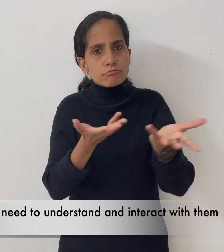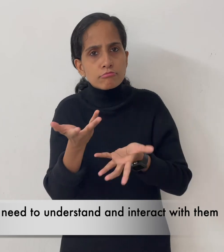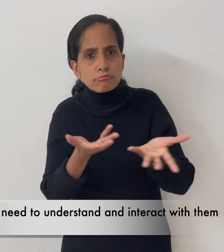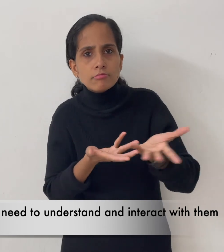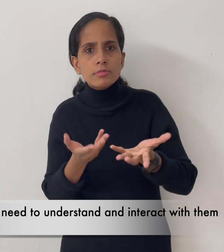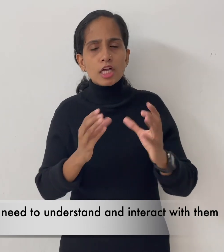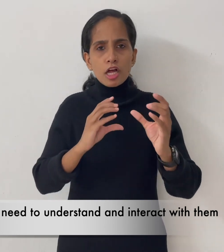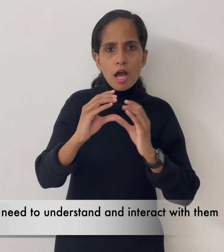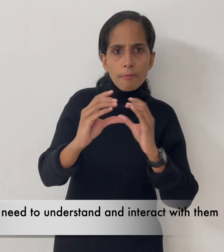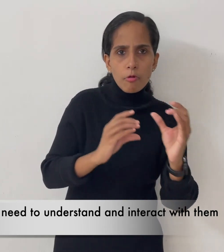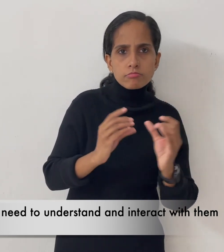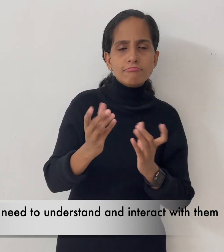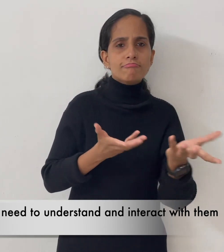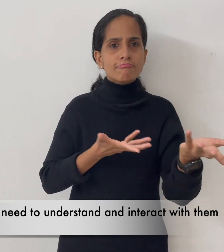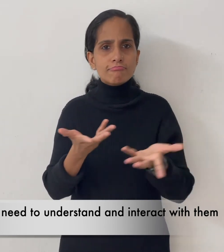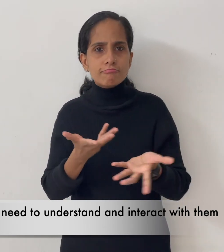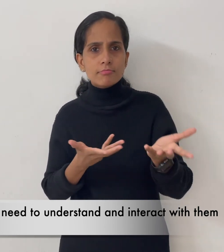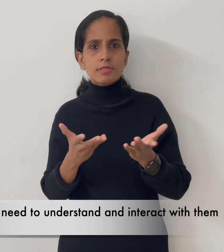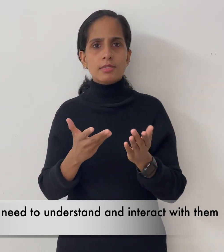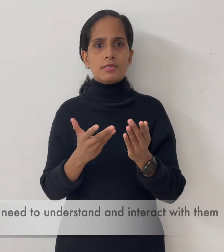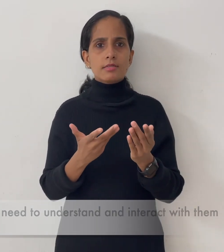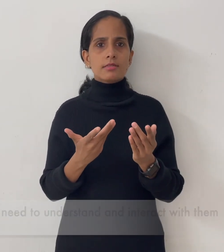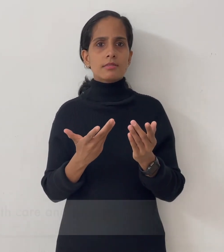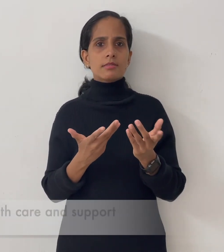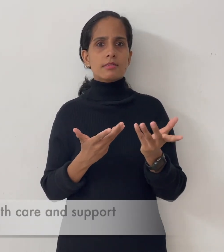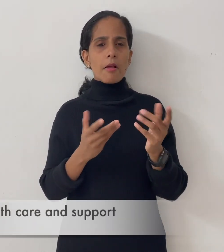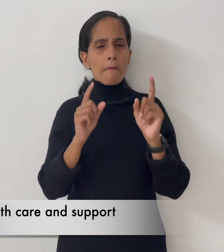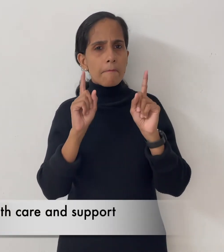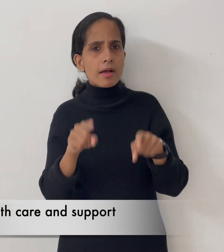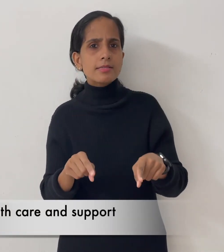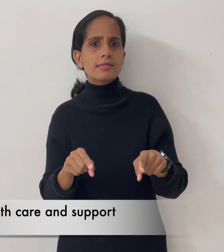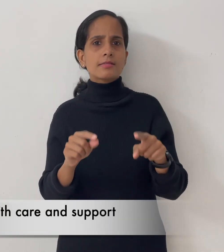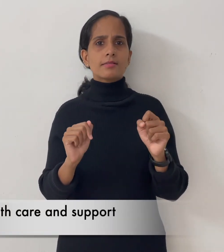to understand and interact with them with care and support.